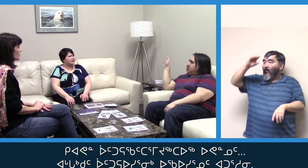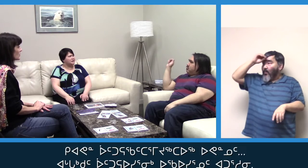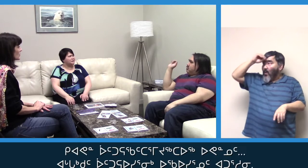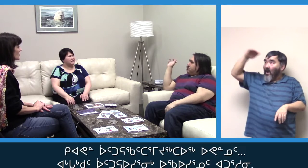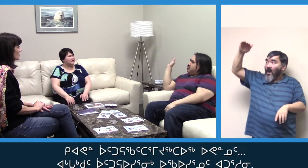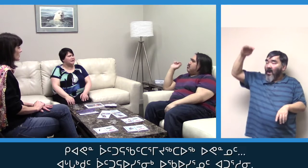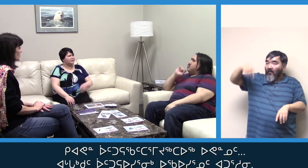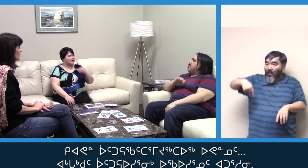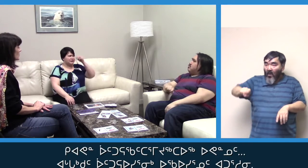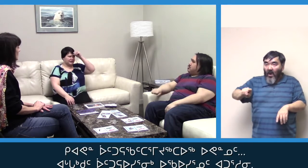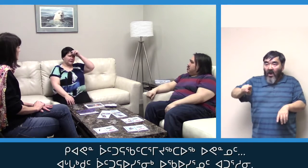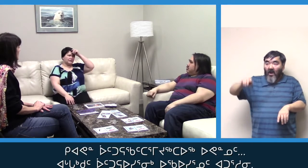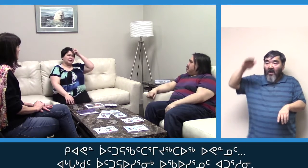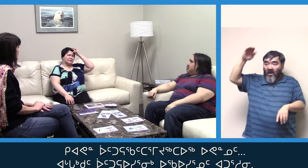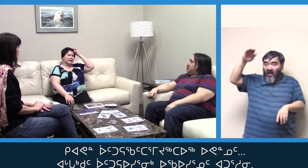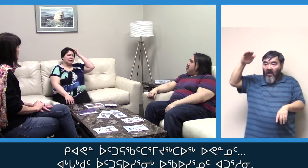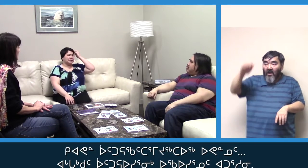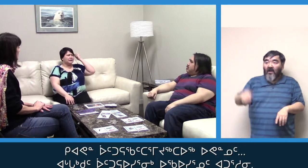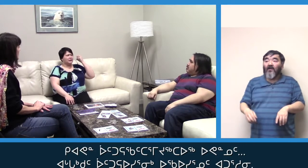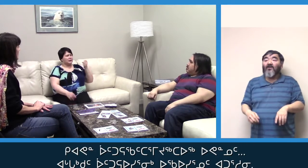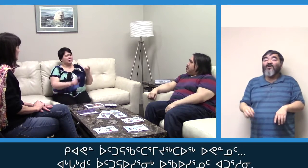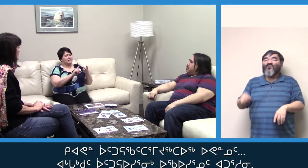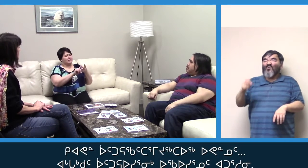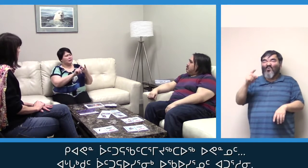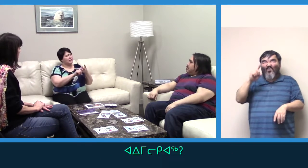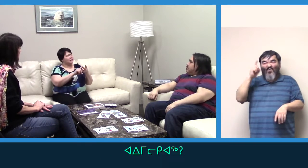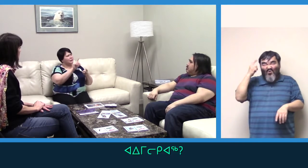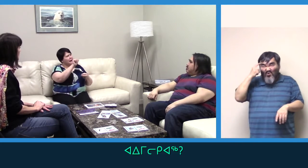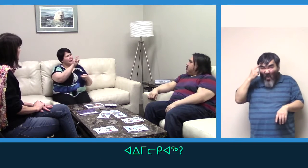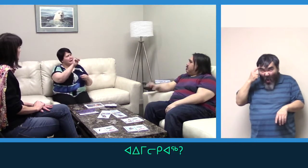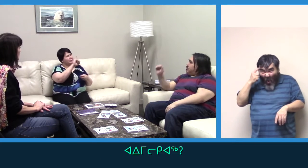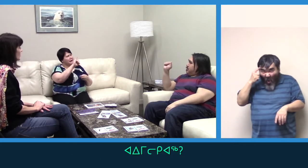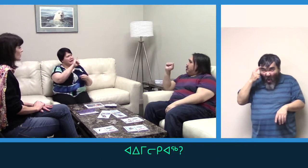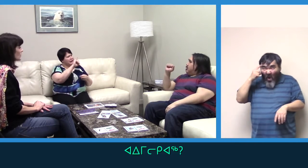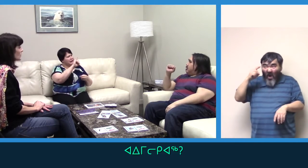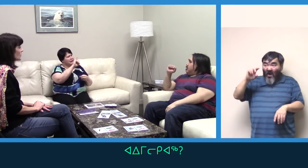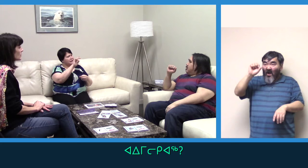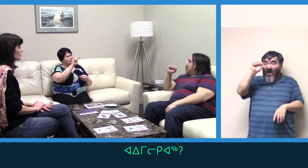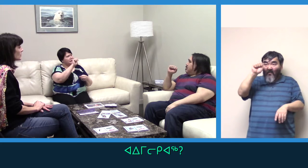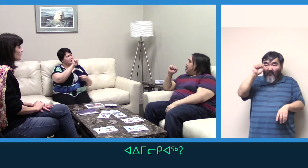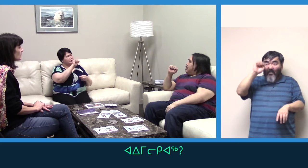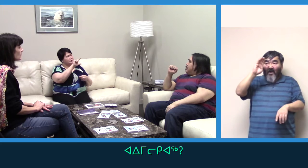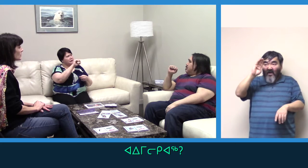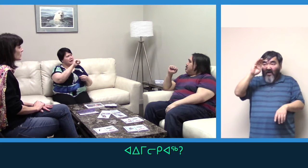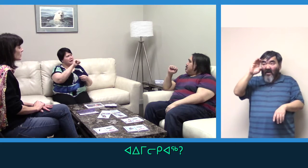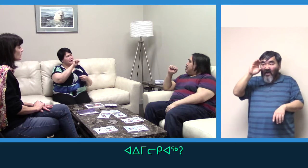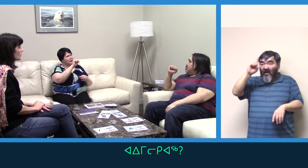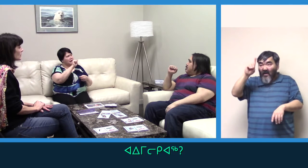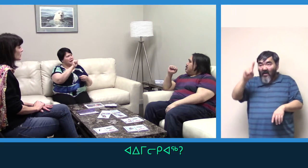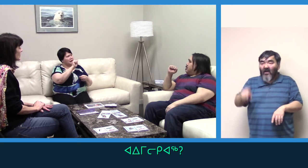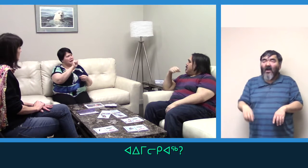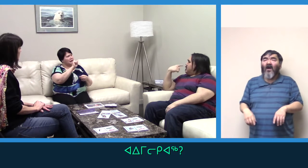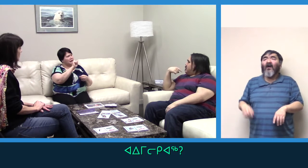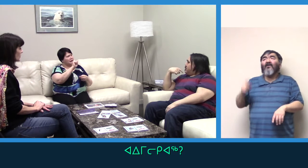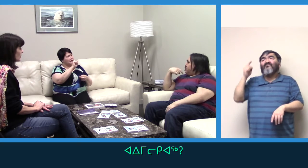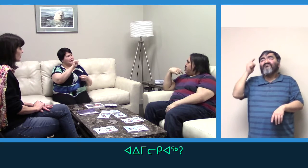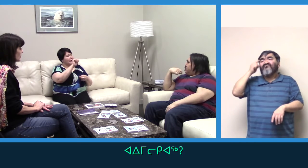Kevin signs to me as well as finger spelling. What about Amy? Kaboom.